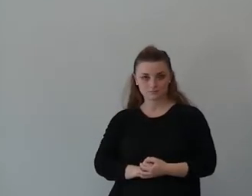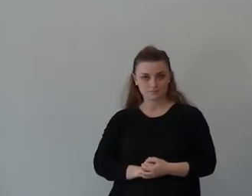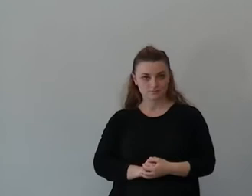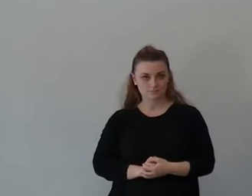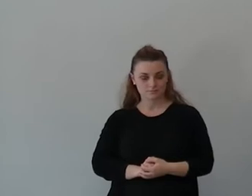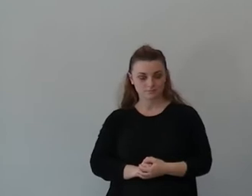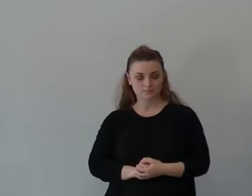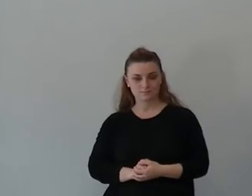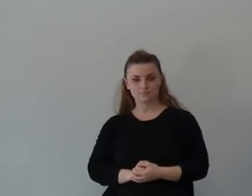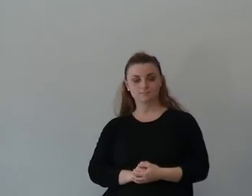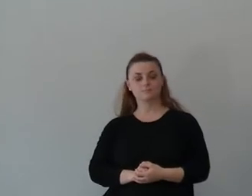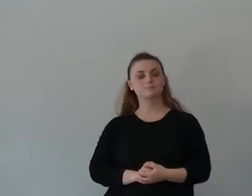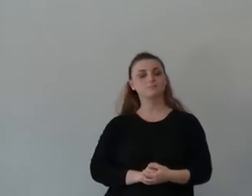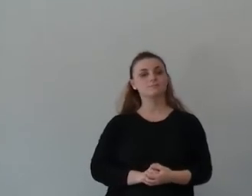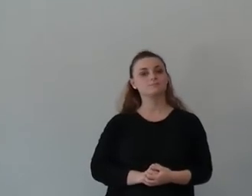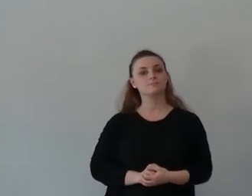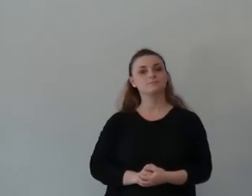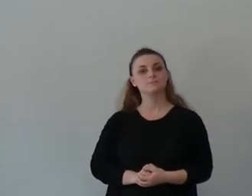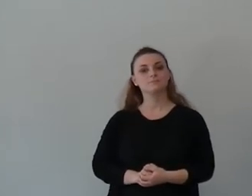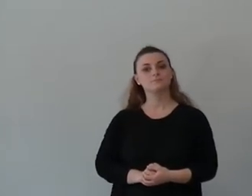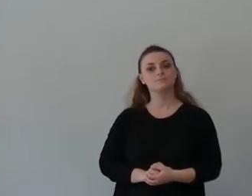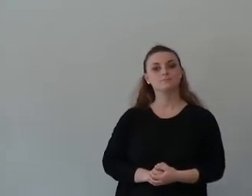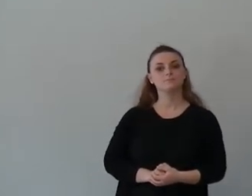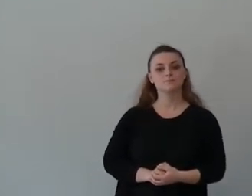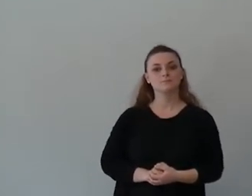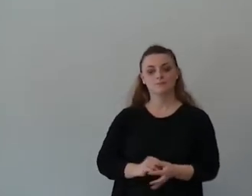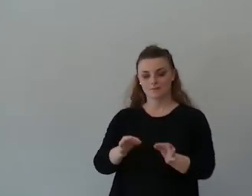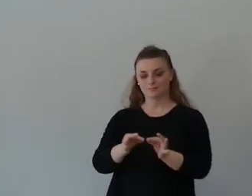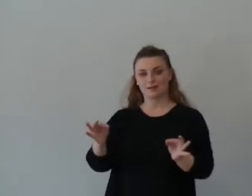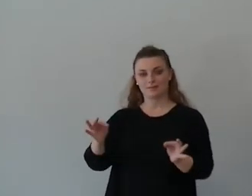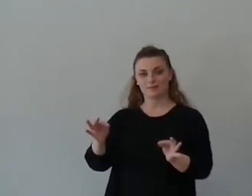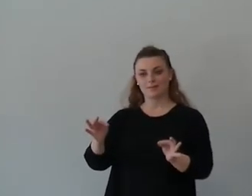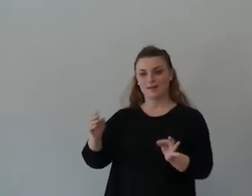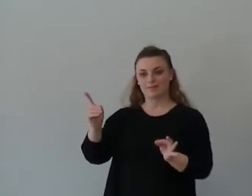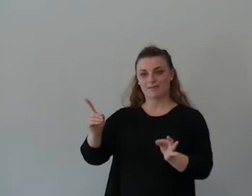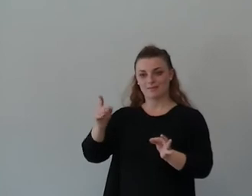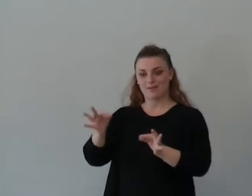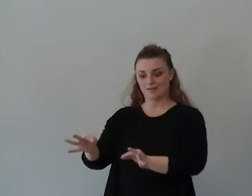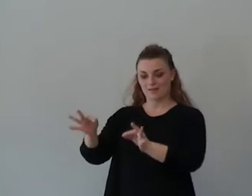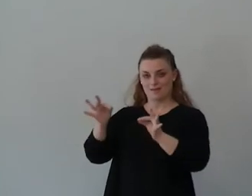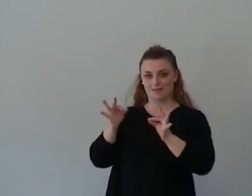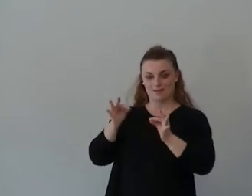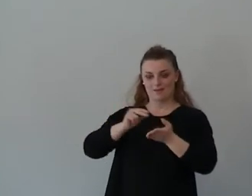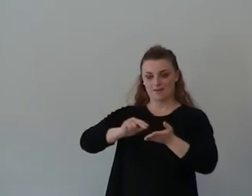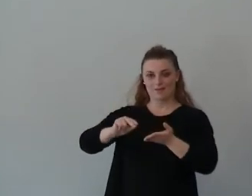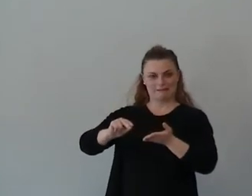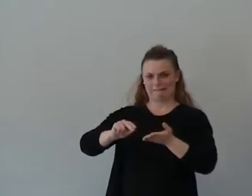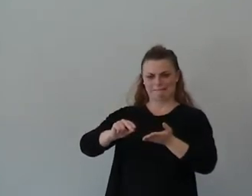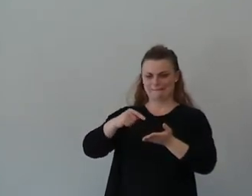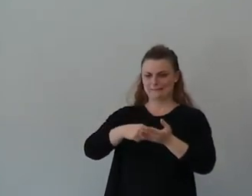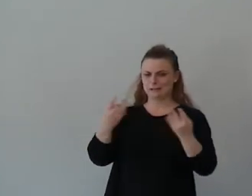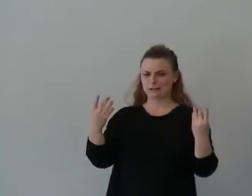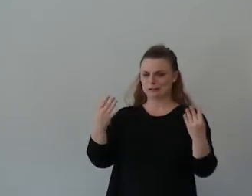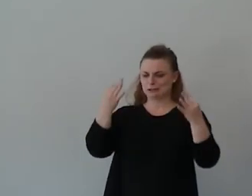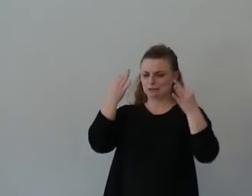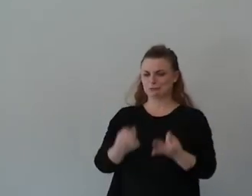would not have been pretty. Se avessi avuto io la matita in mano, il disegno non sarebbe stato così bello. But God,